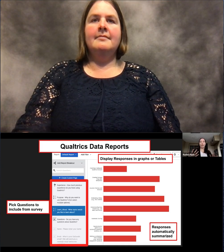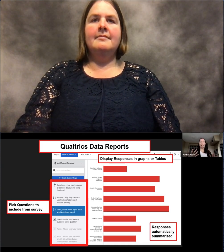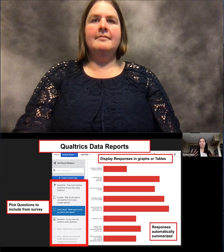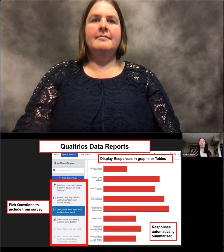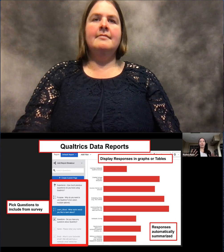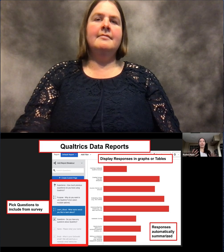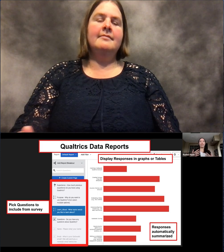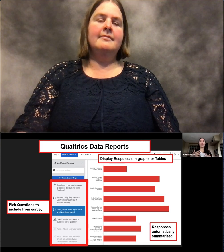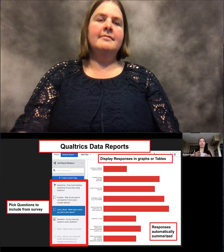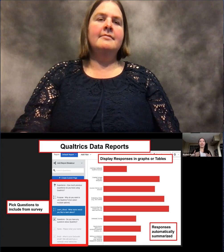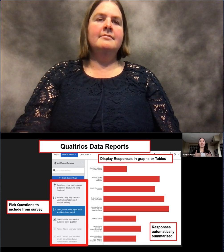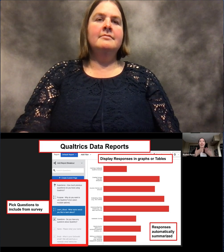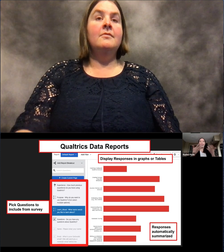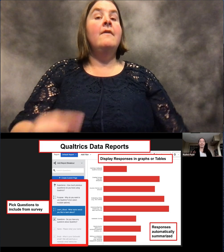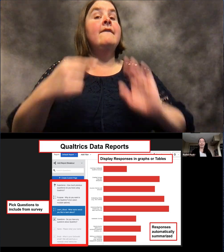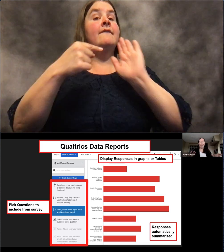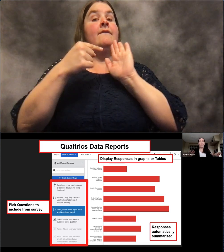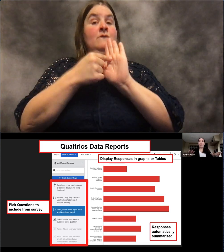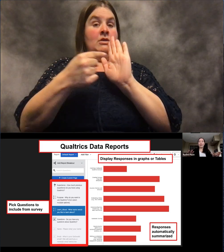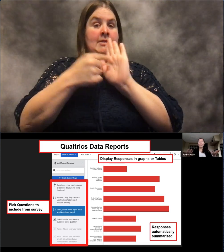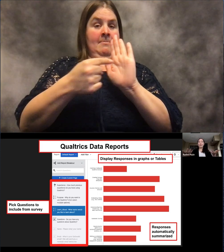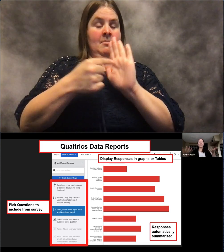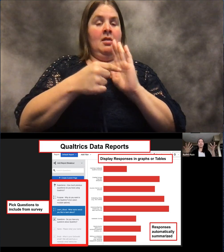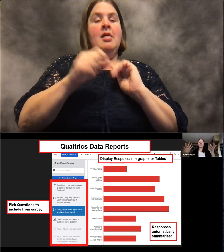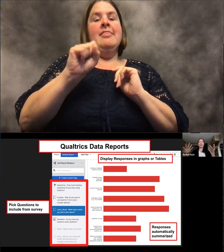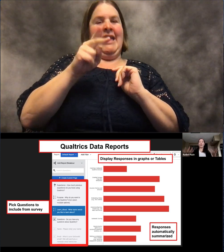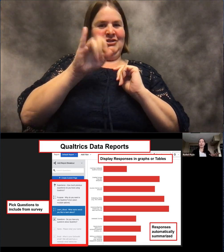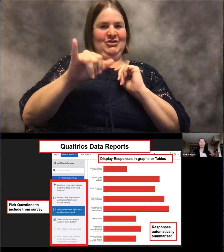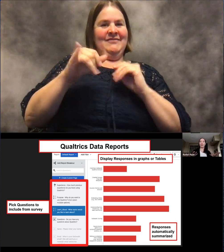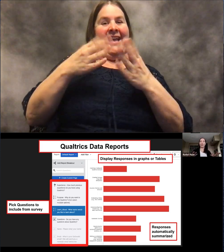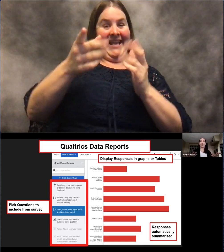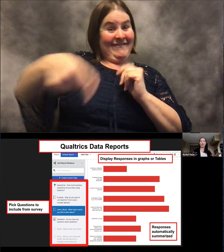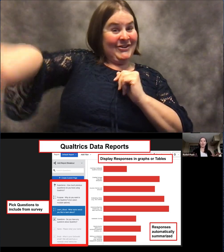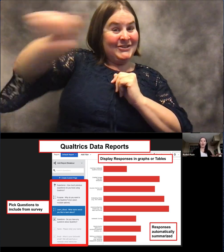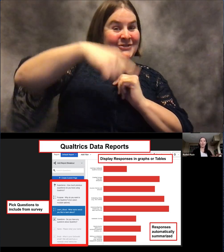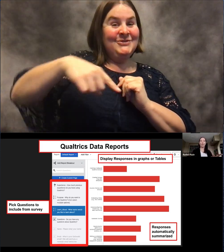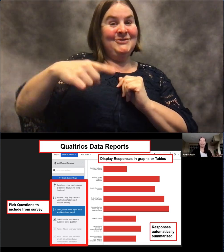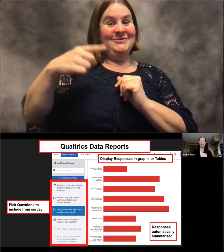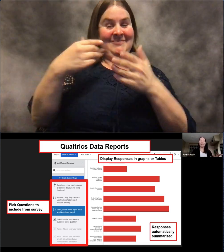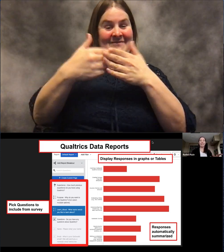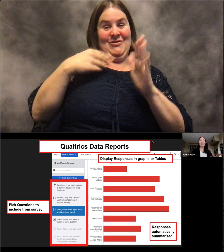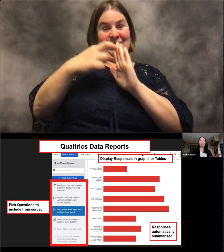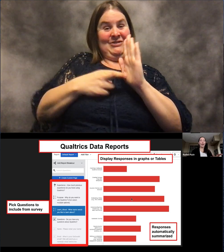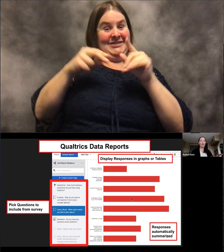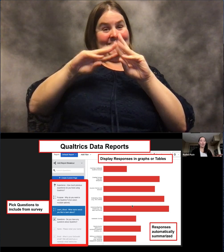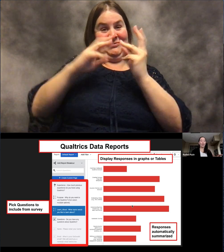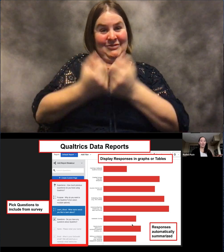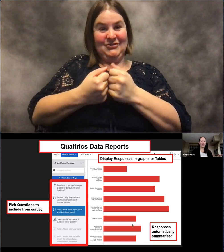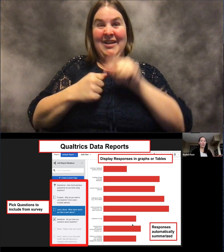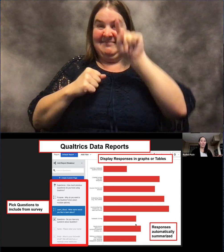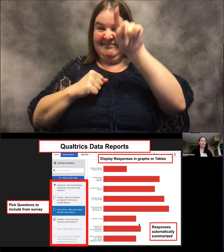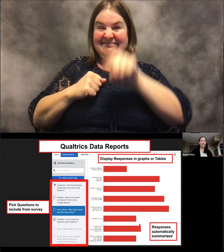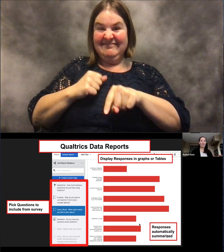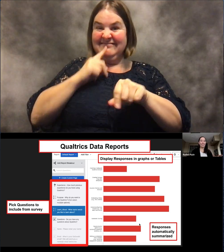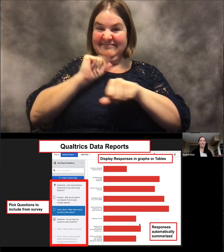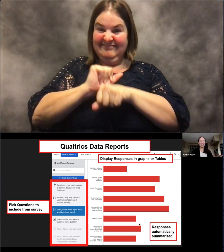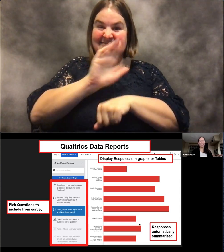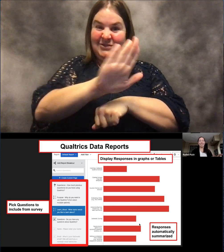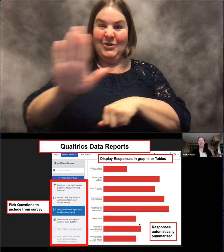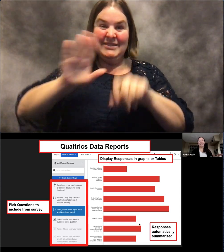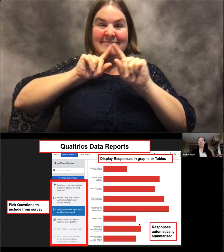So for example, in the survey that I gave many of you to register for this workshop, these are actually the